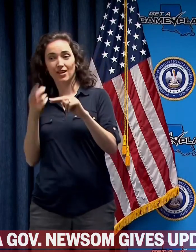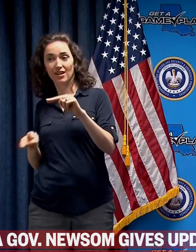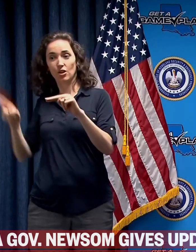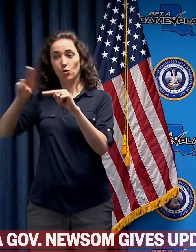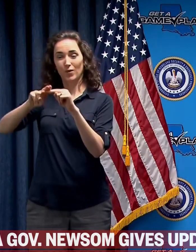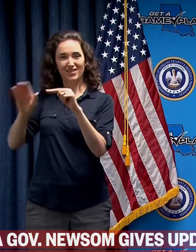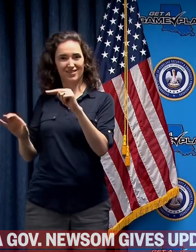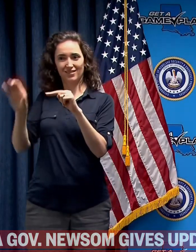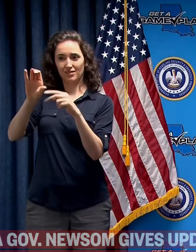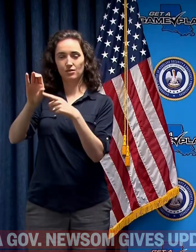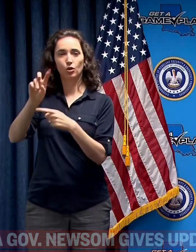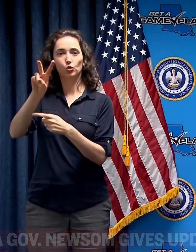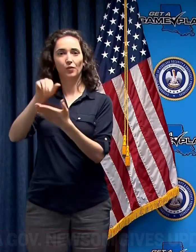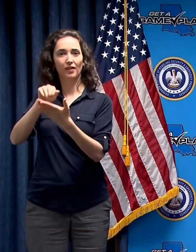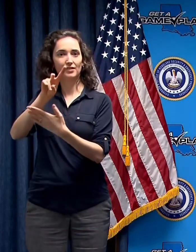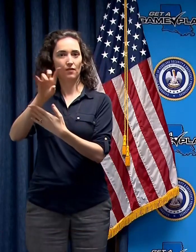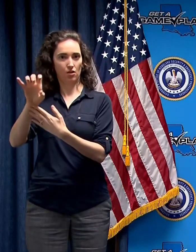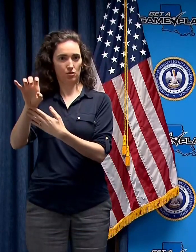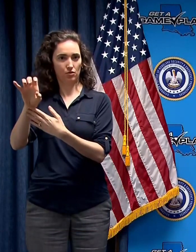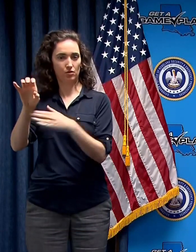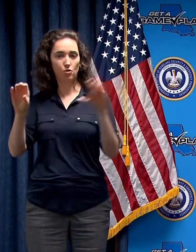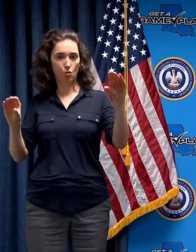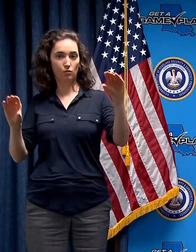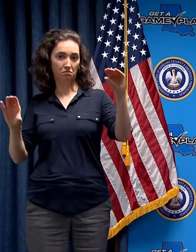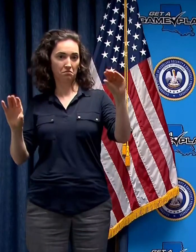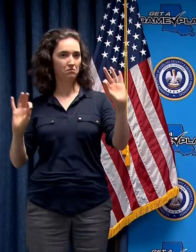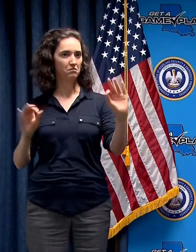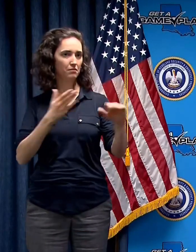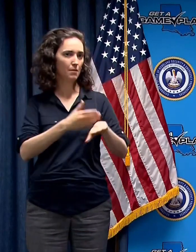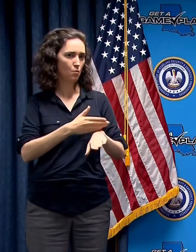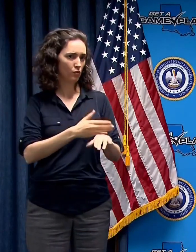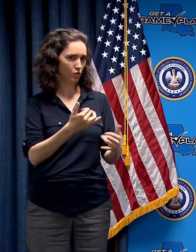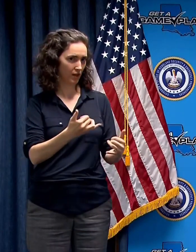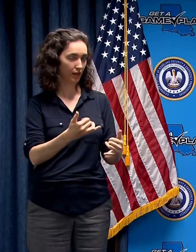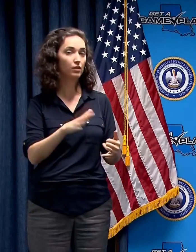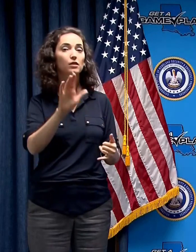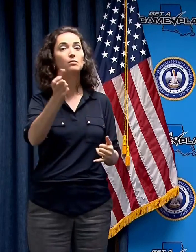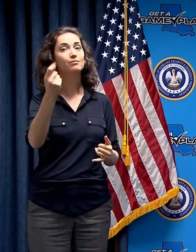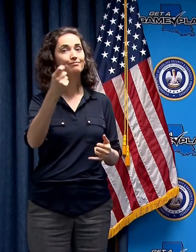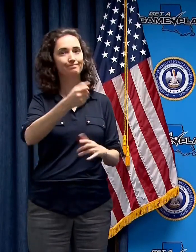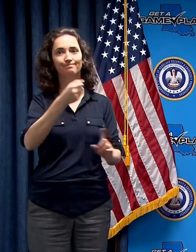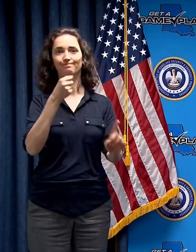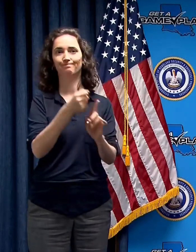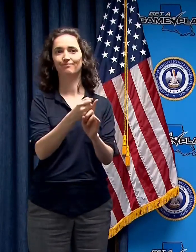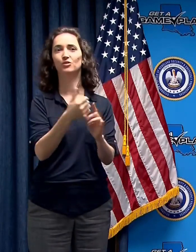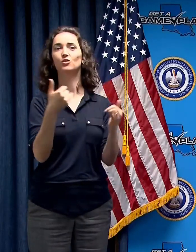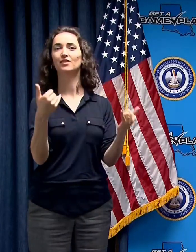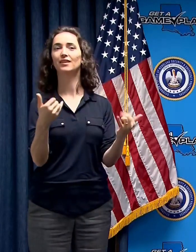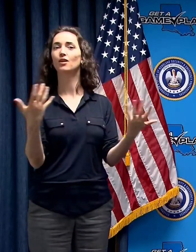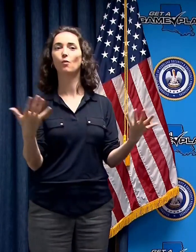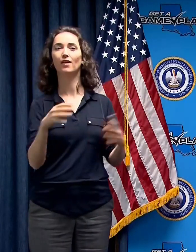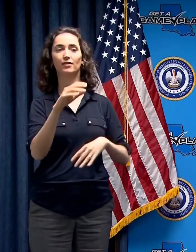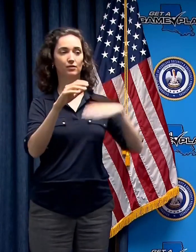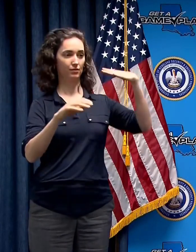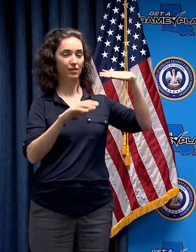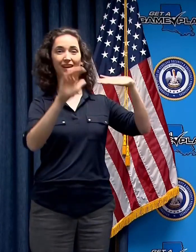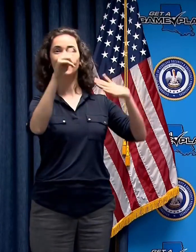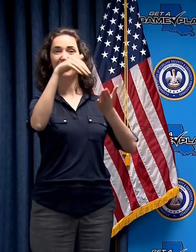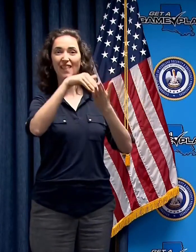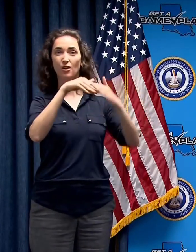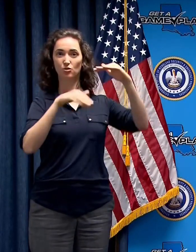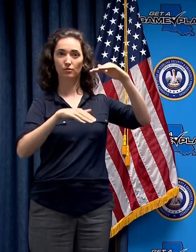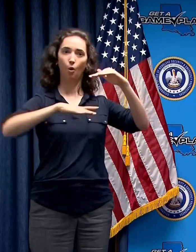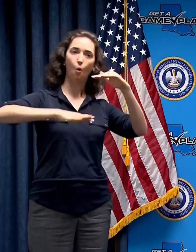exceeded 2,700. However, we did reach a grim milestone because we now have more than 10,000